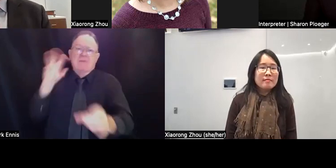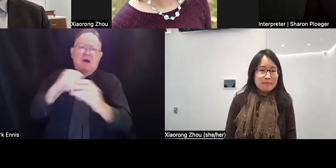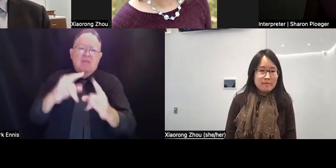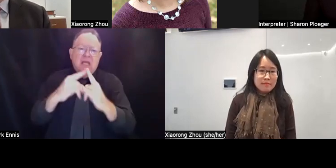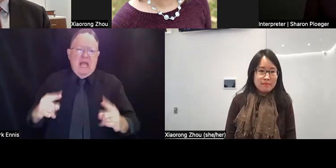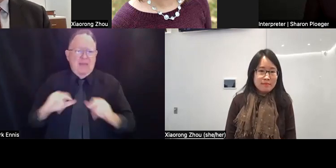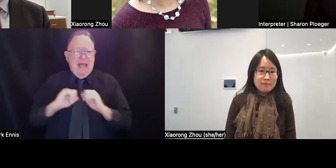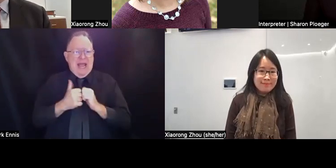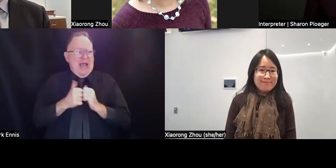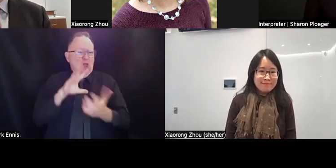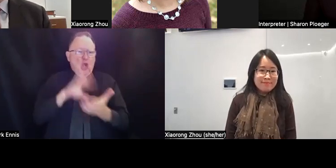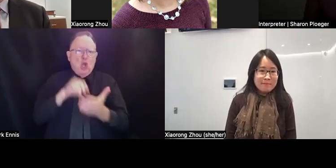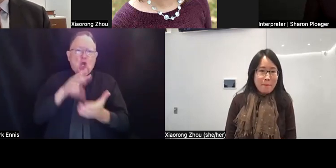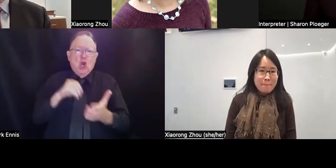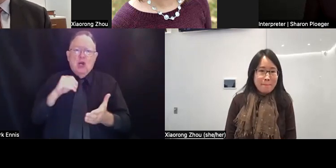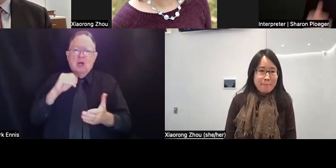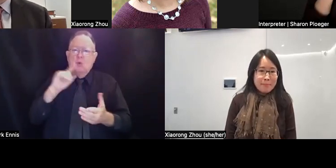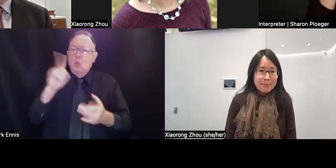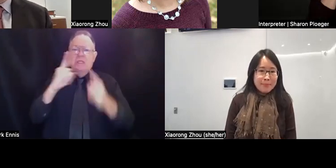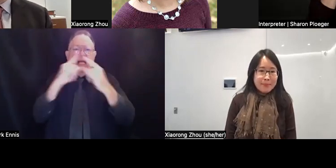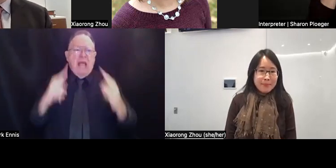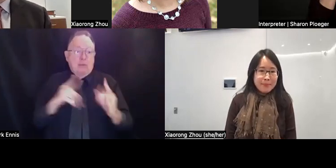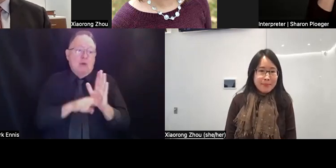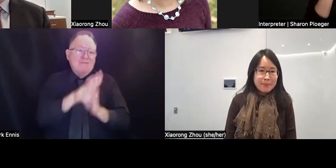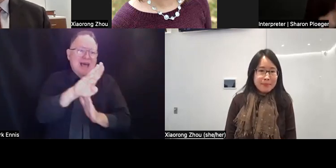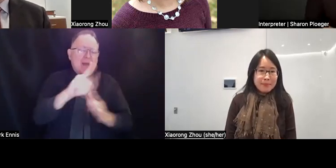about the camp as it develops?